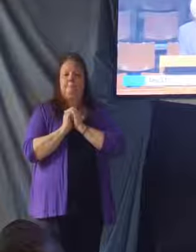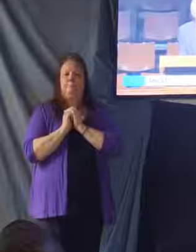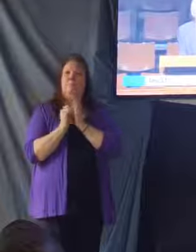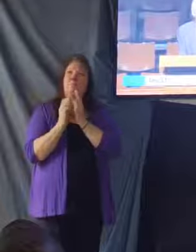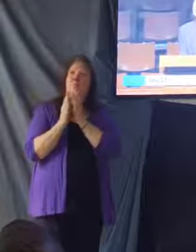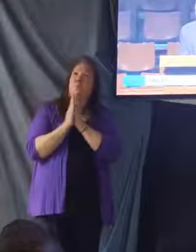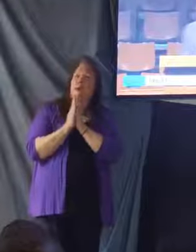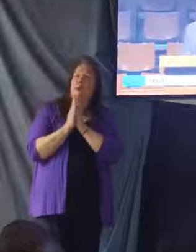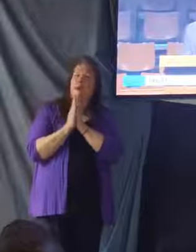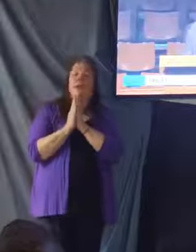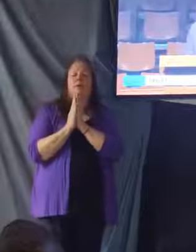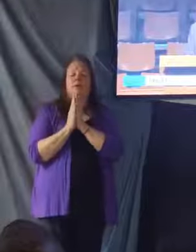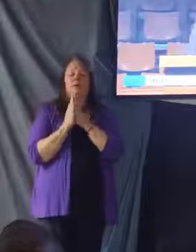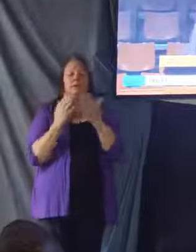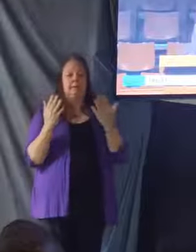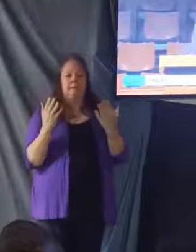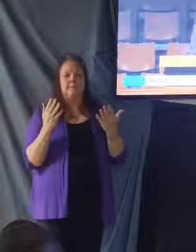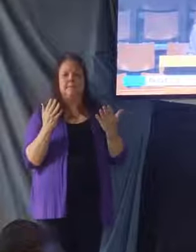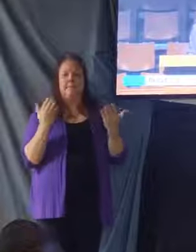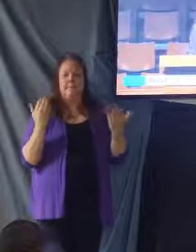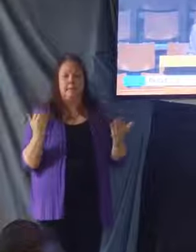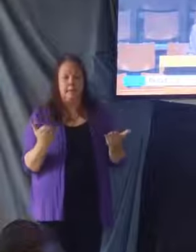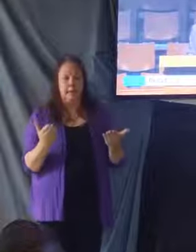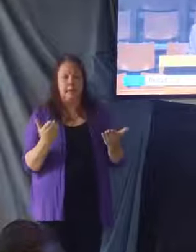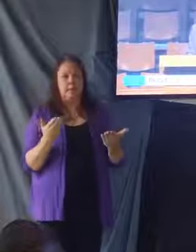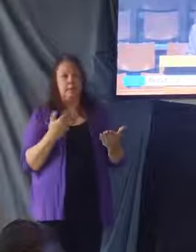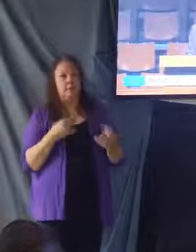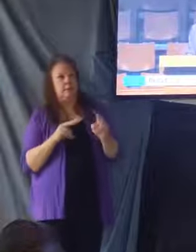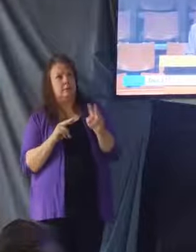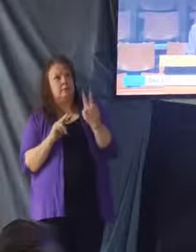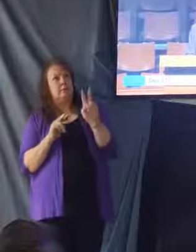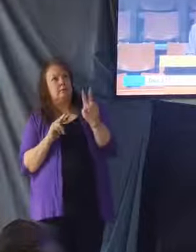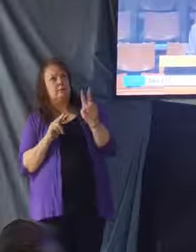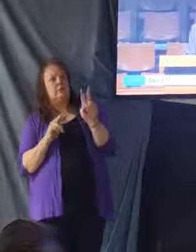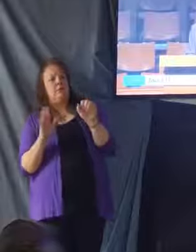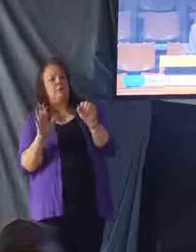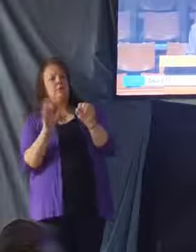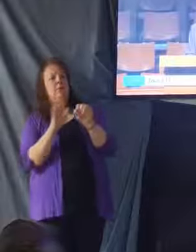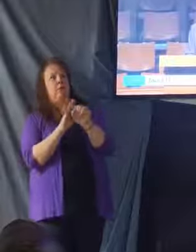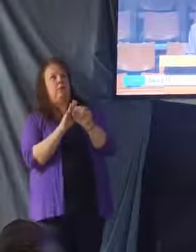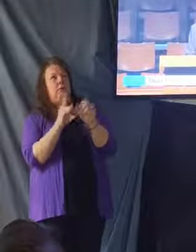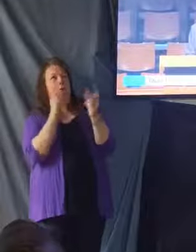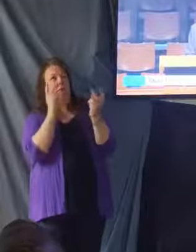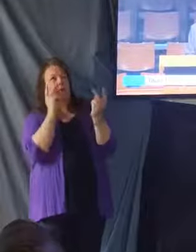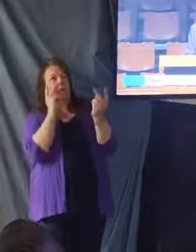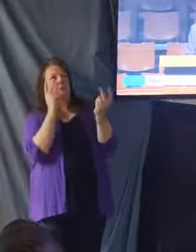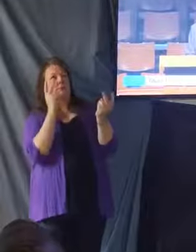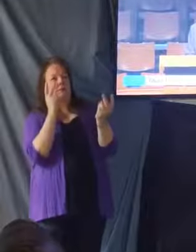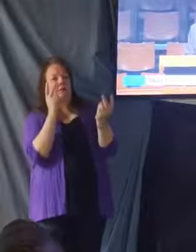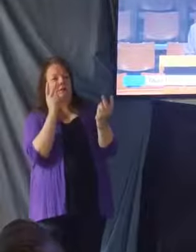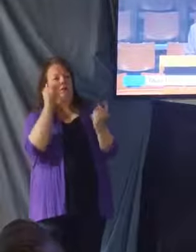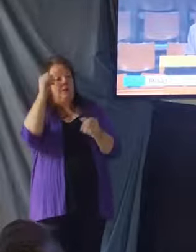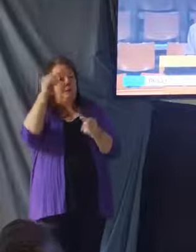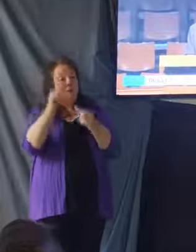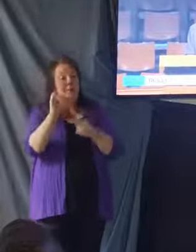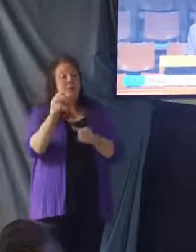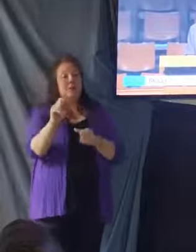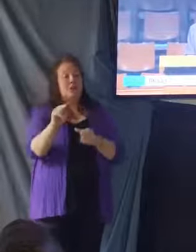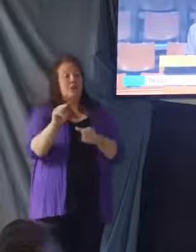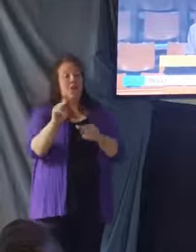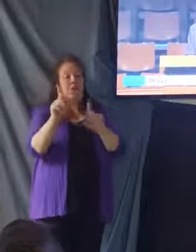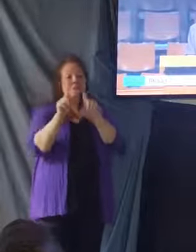prayer, and these things. So here, we're looking for the full unveiling. Remember, John walked and served with